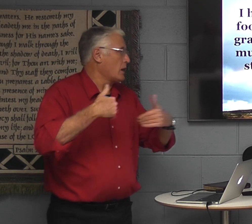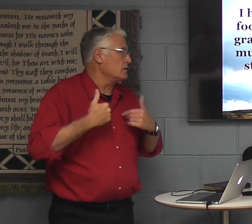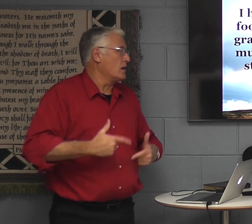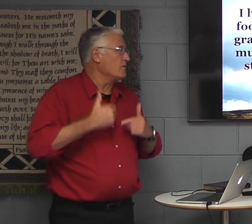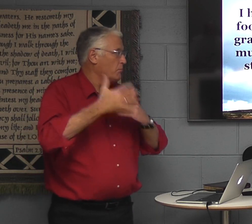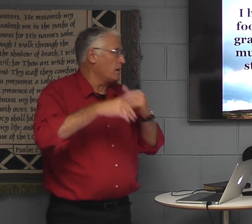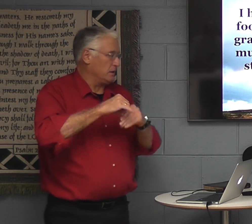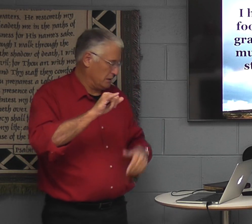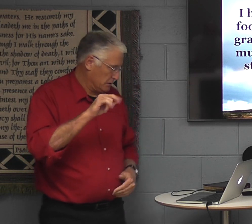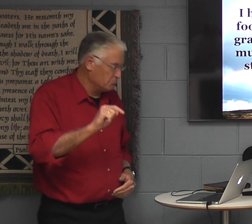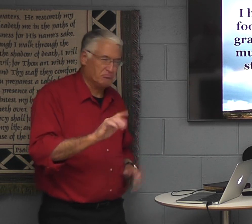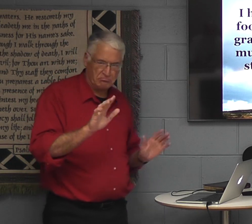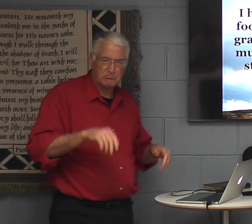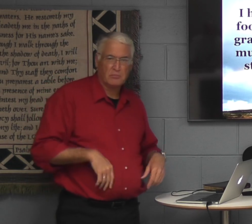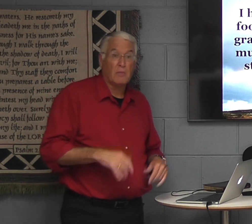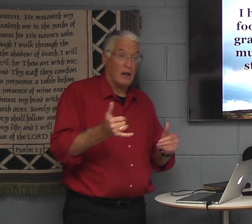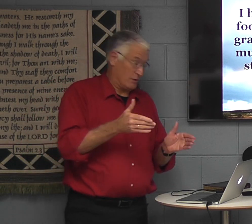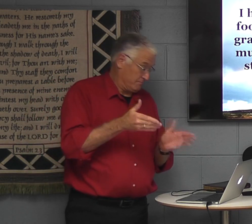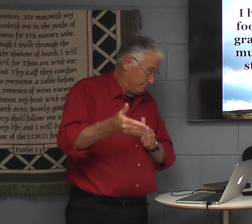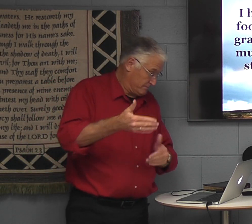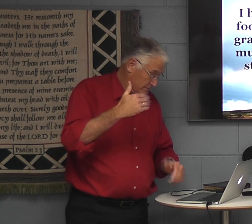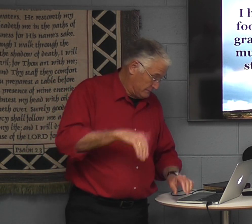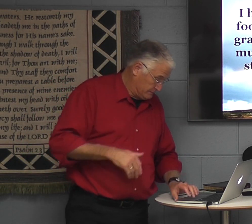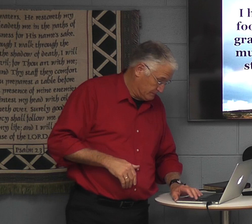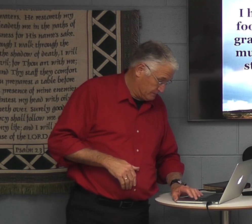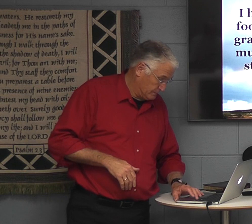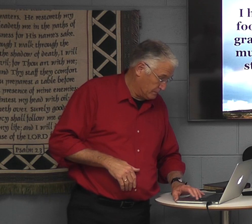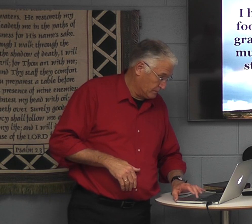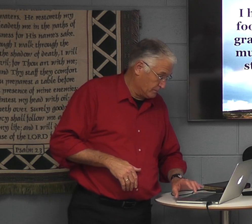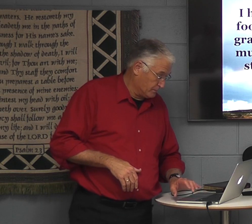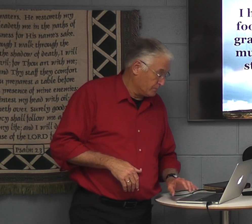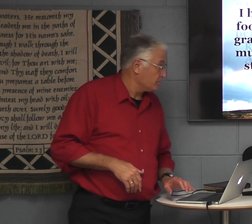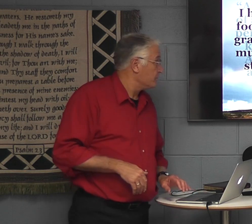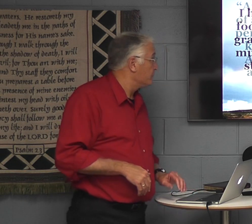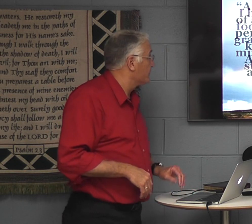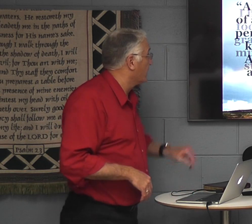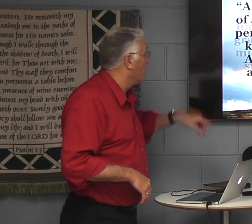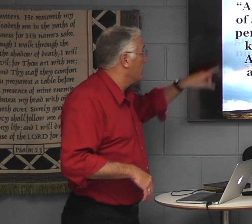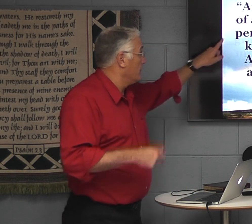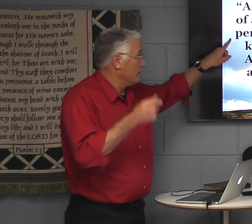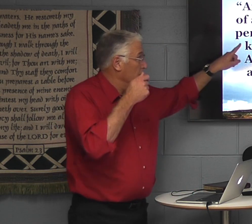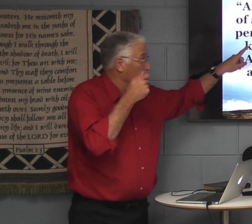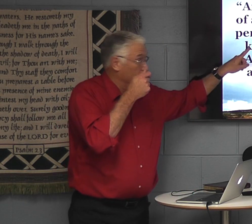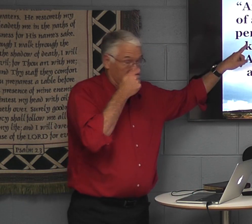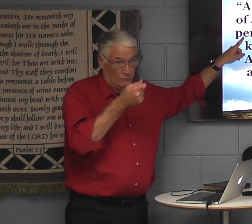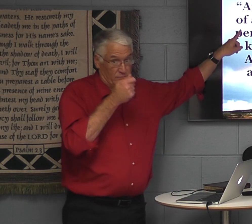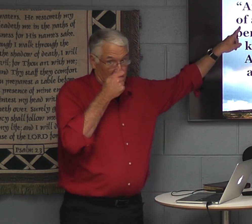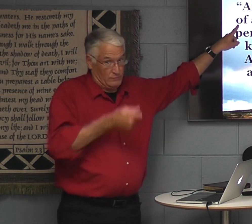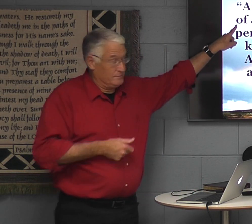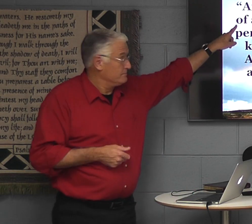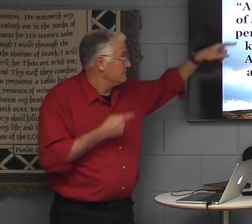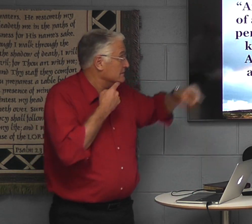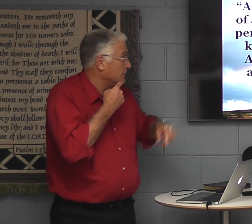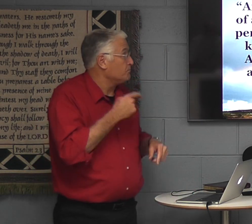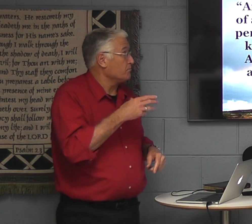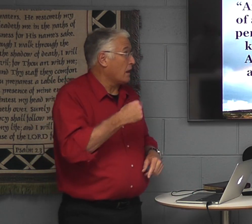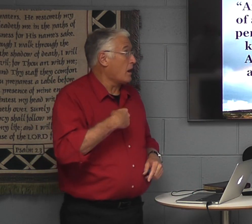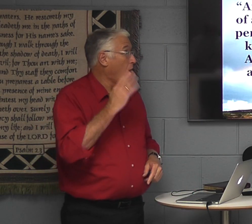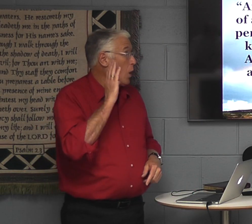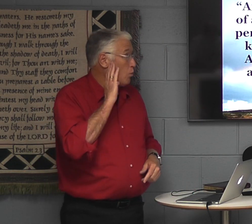has the lifeblood in it. Okay. The next verse, down to 5. This is interesting.